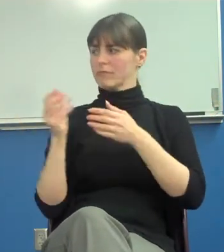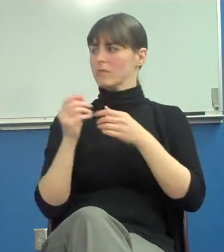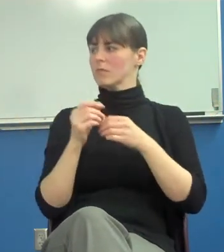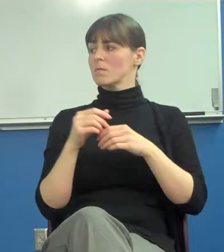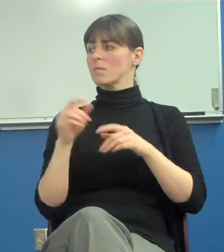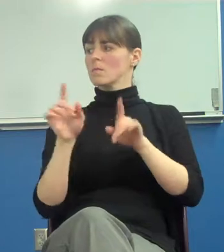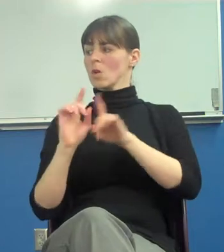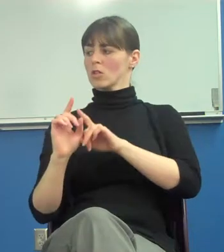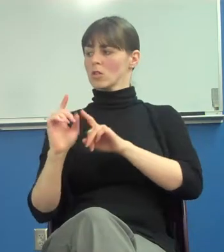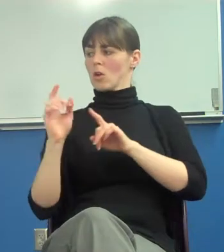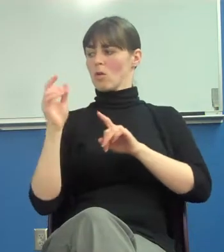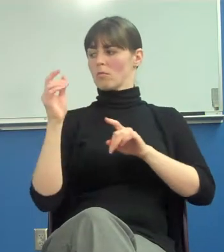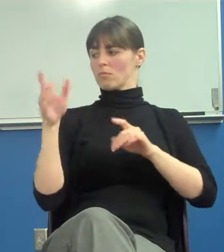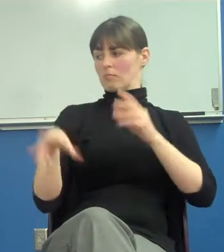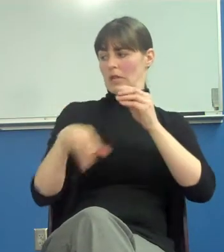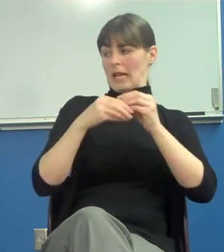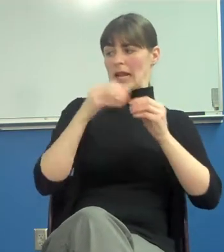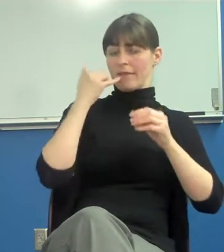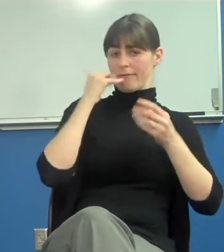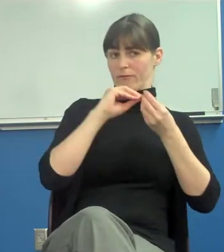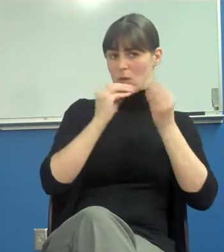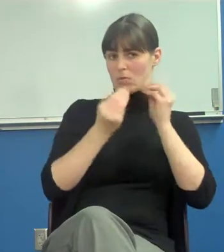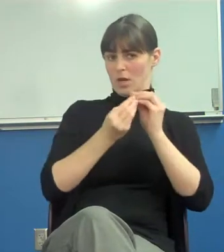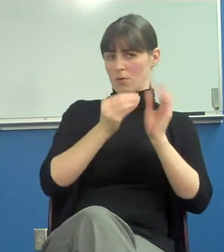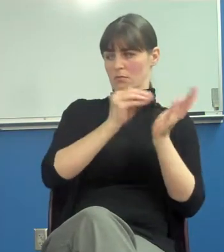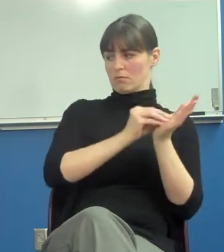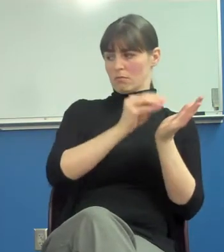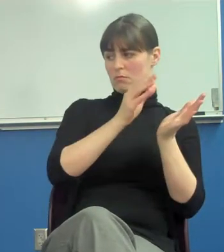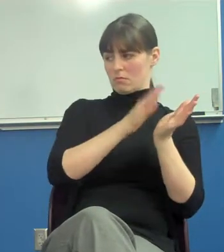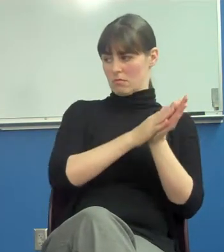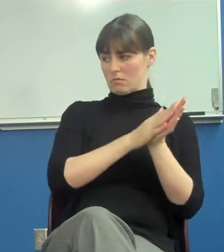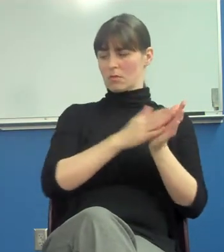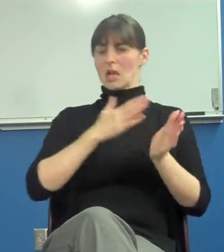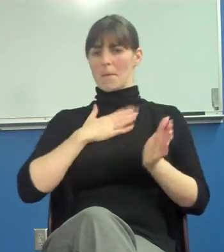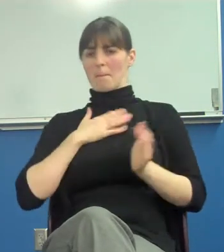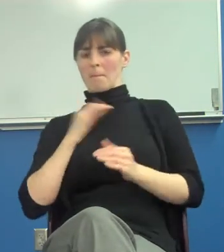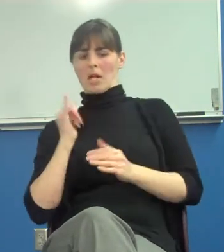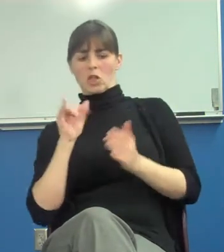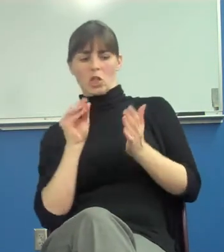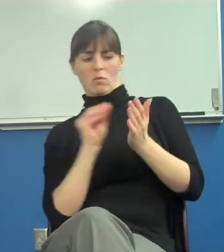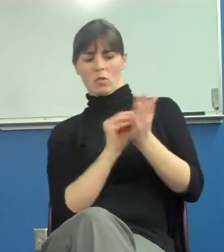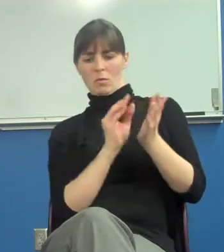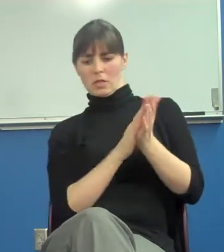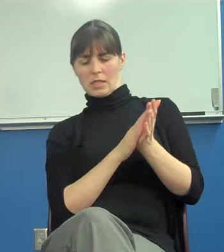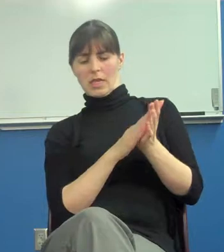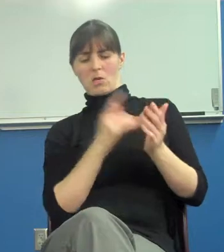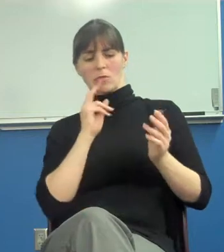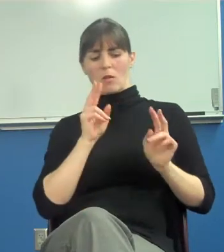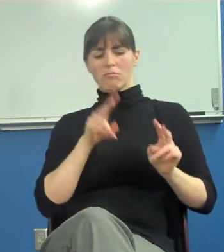here your name and your phone number, and I'll put mine on here too. So if you can't